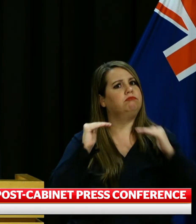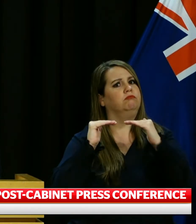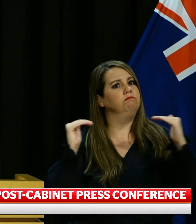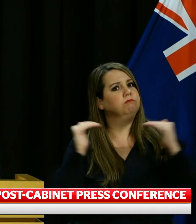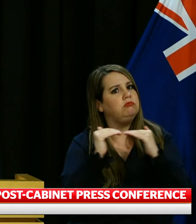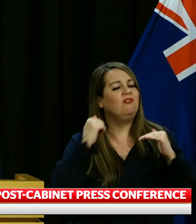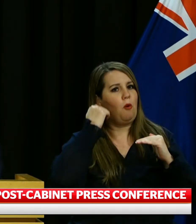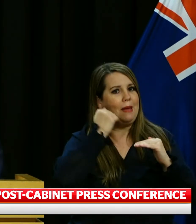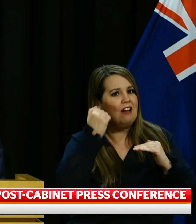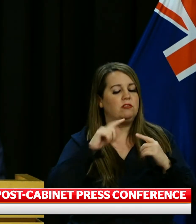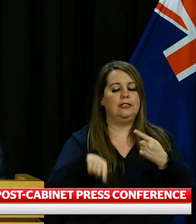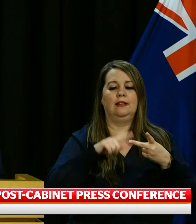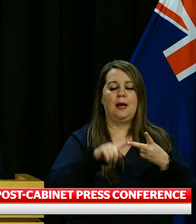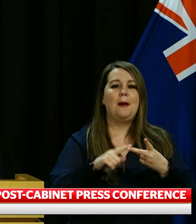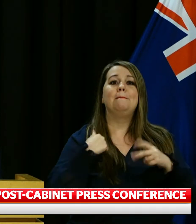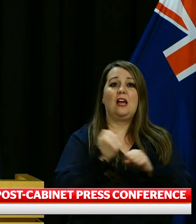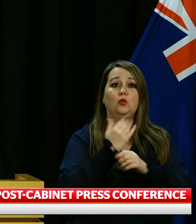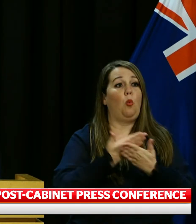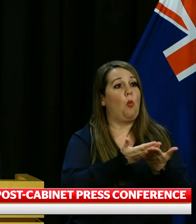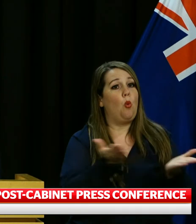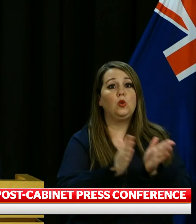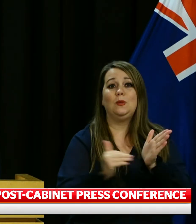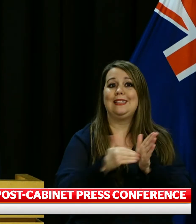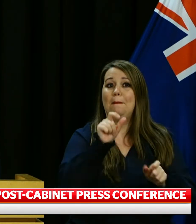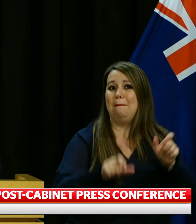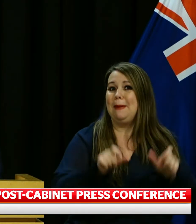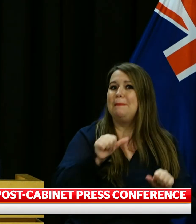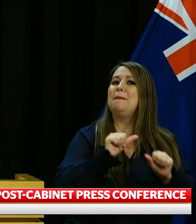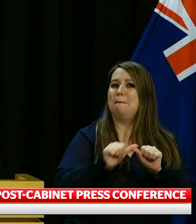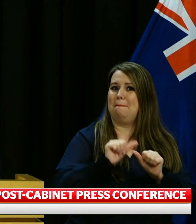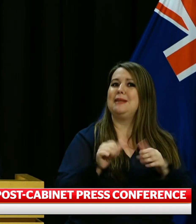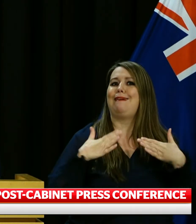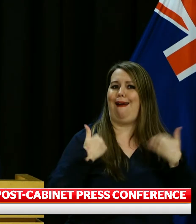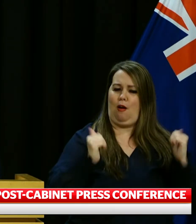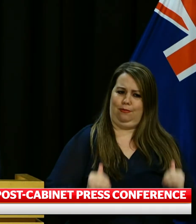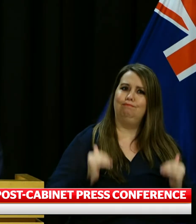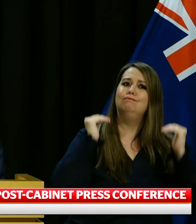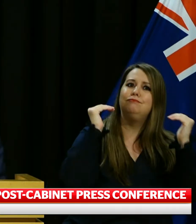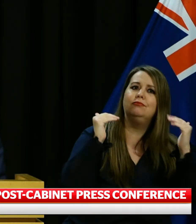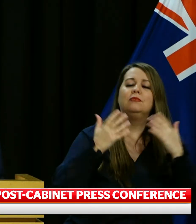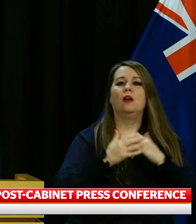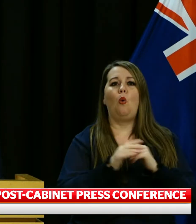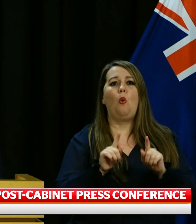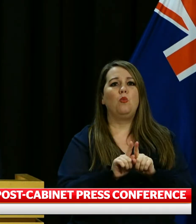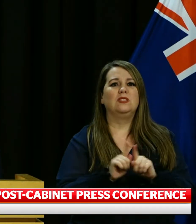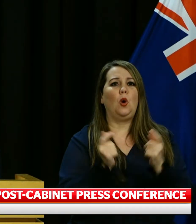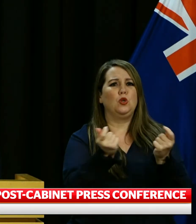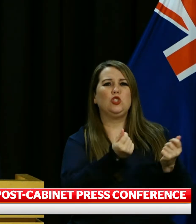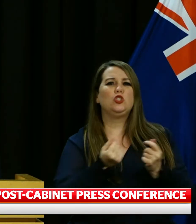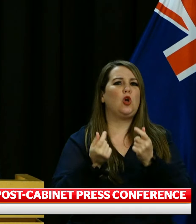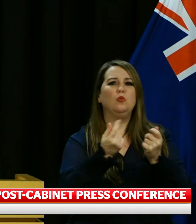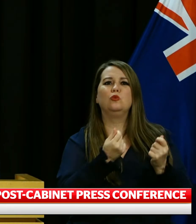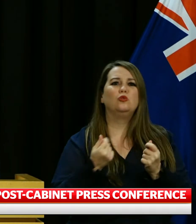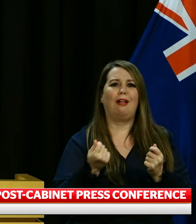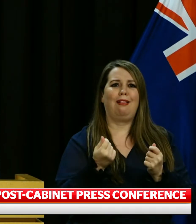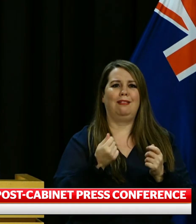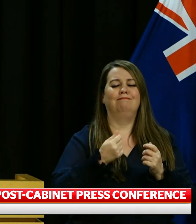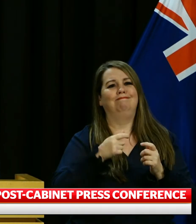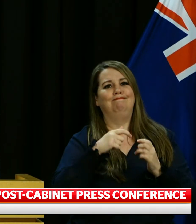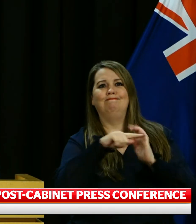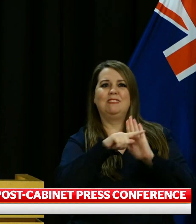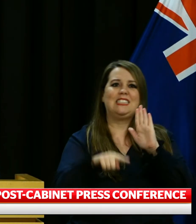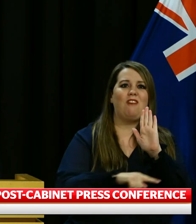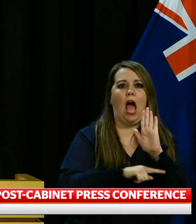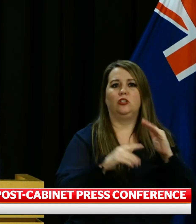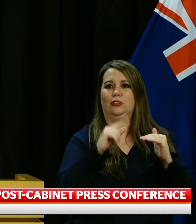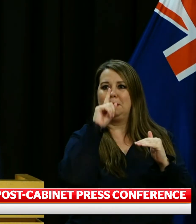outcomes for all New Zealanders, dealing with the underlying causes of socioeconomic disadvantage, those are areas where we clearly have some shared objectives